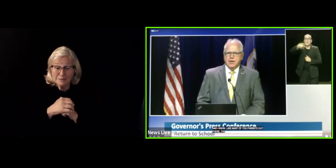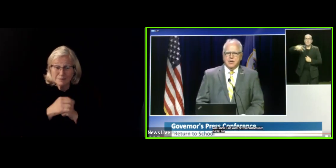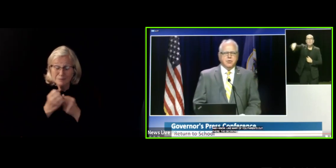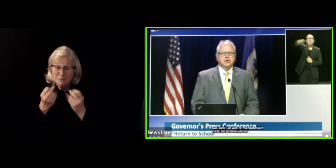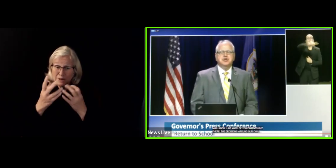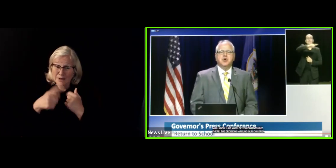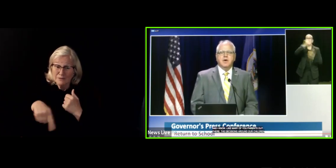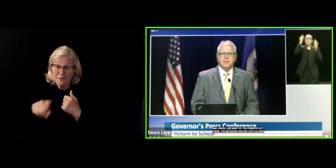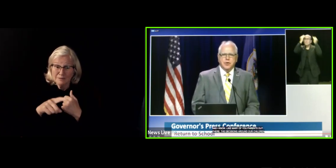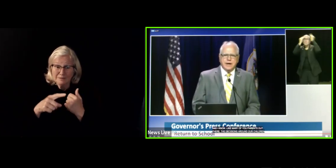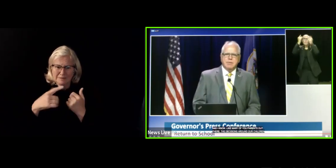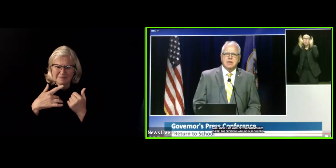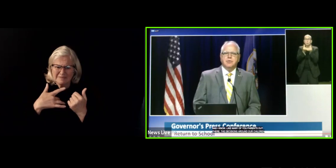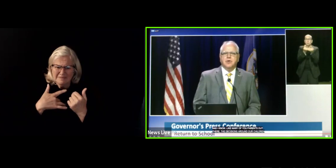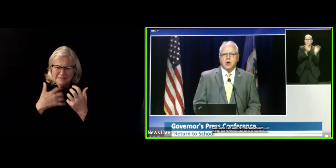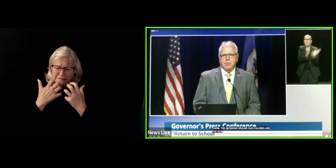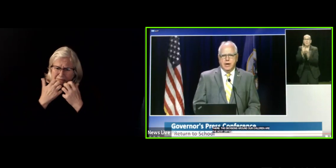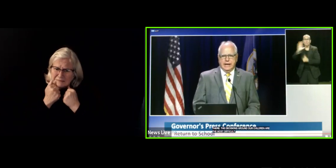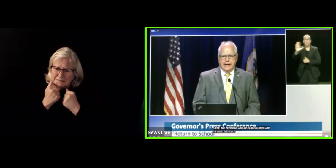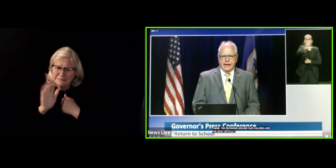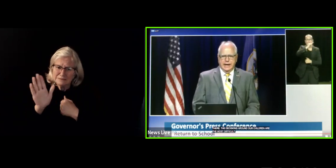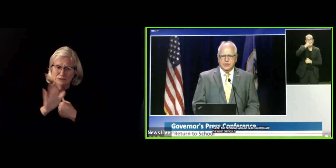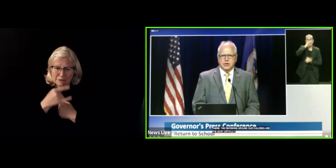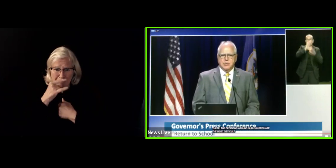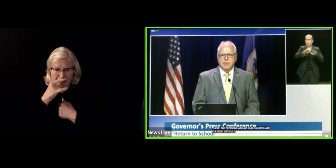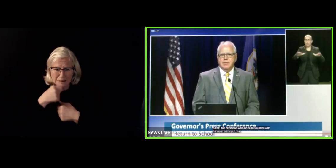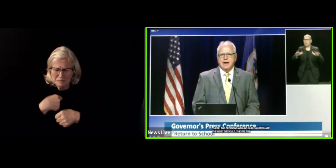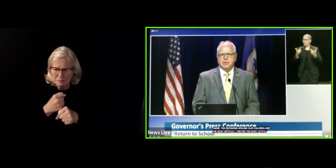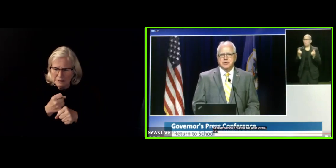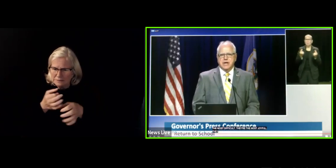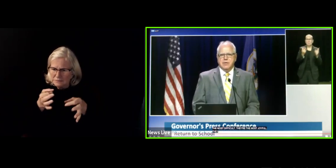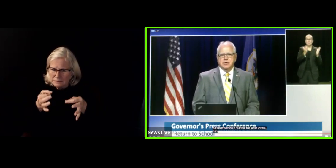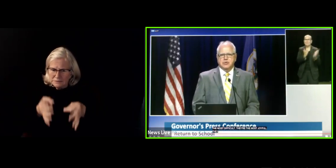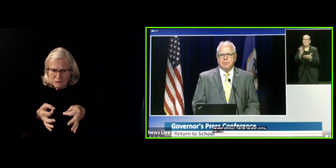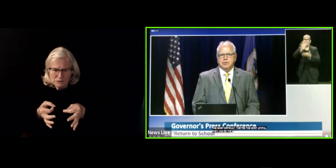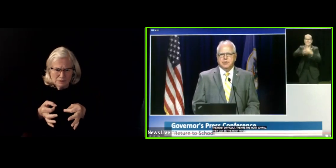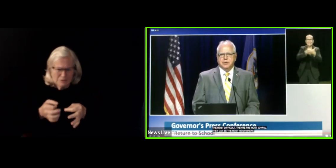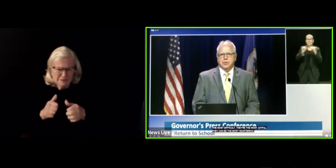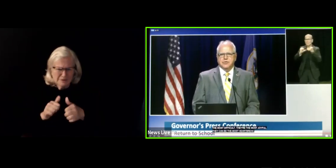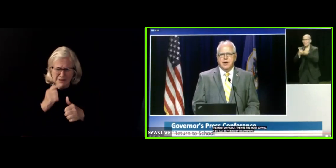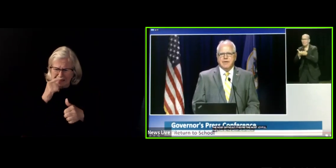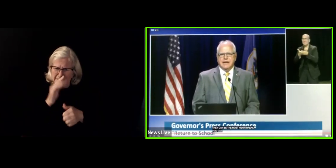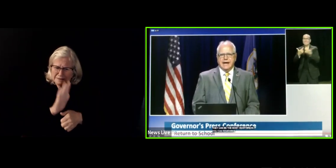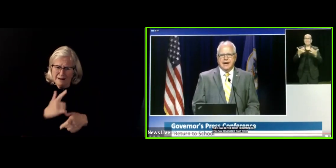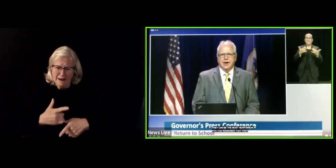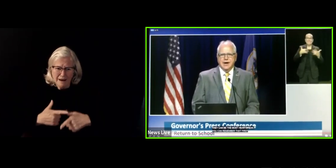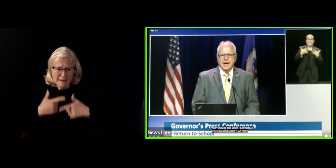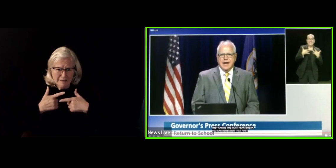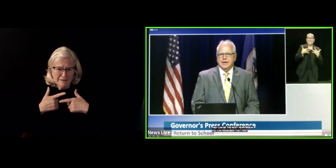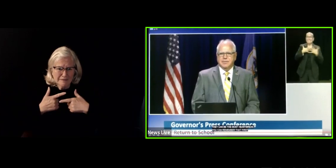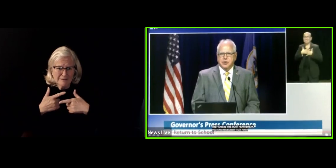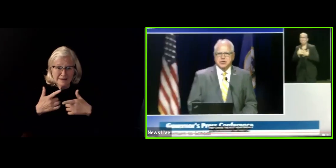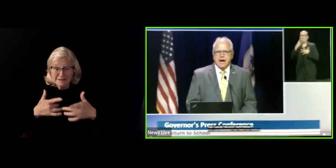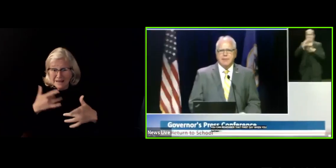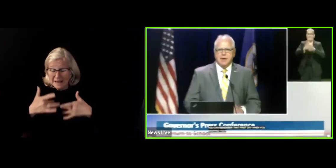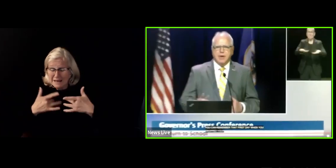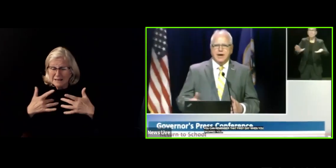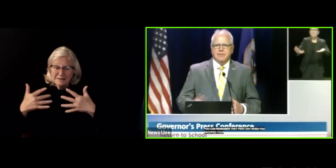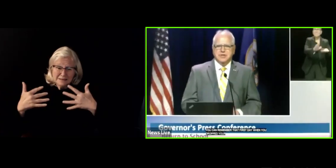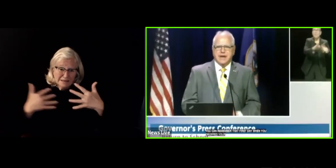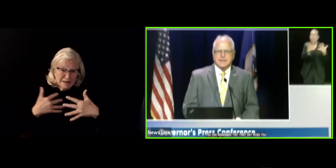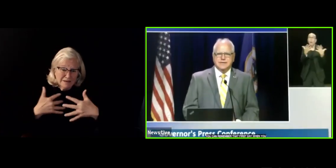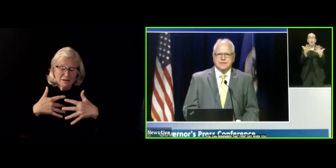They're the most joyful. They can be the most heartbreaking. You can remember that first day when you dropped your little ones off at daycare, and the first time they